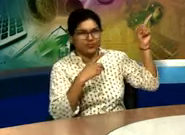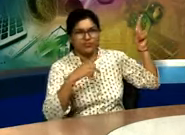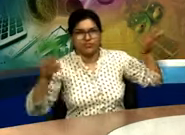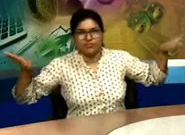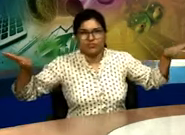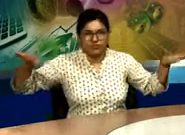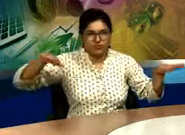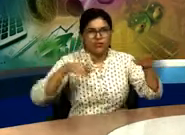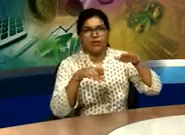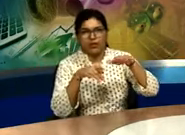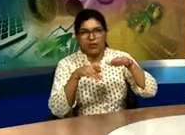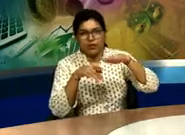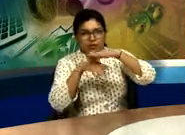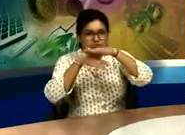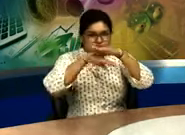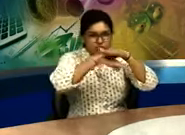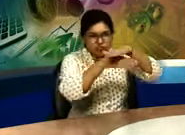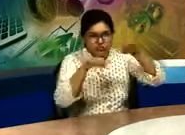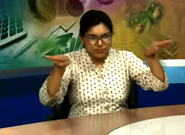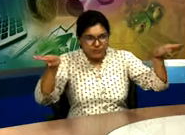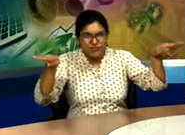2 American Viking space probes